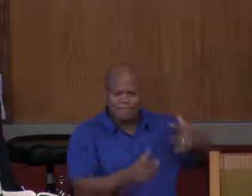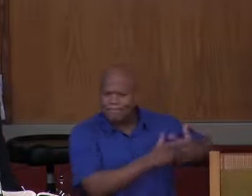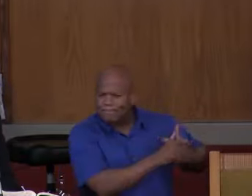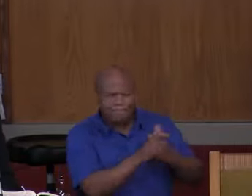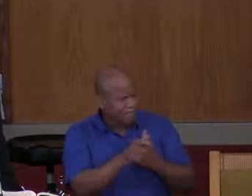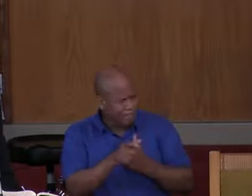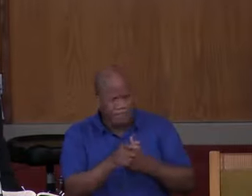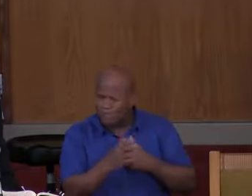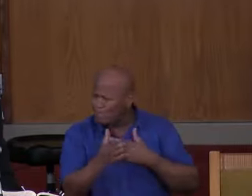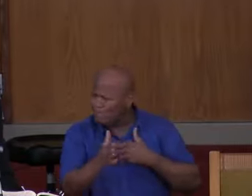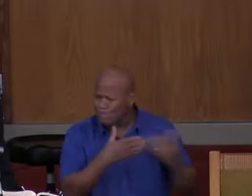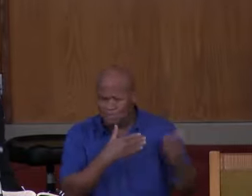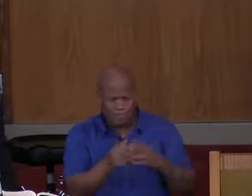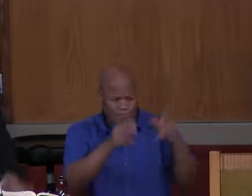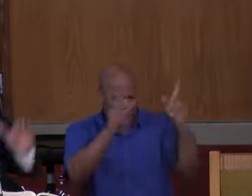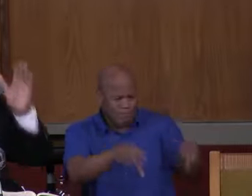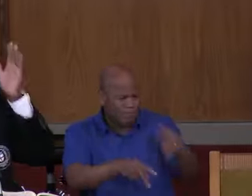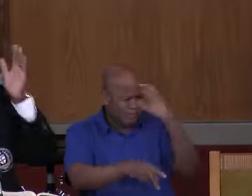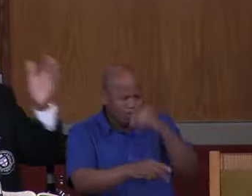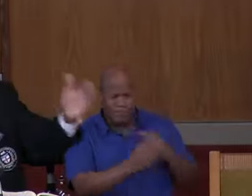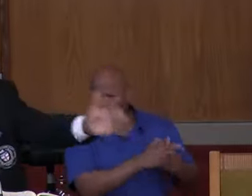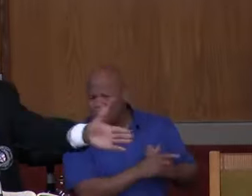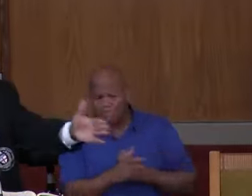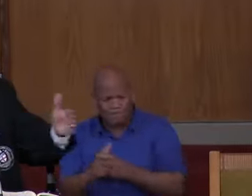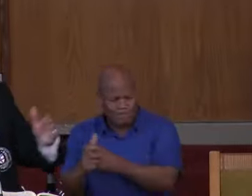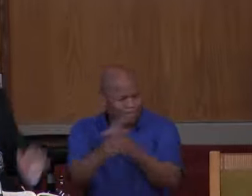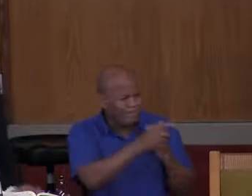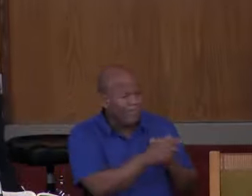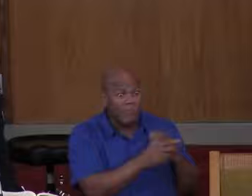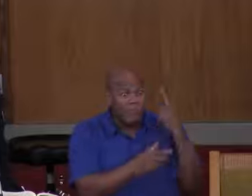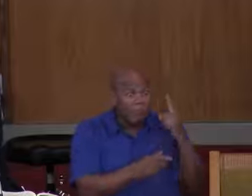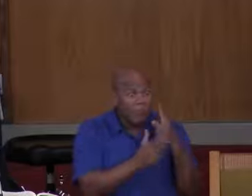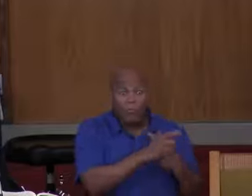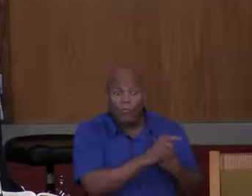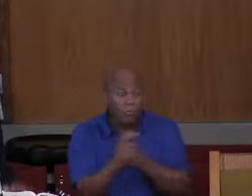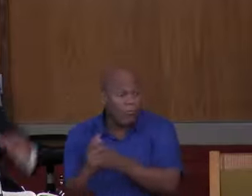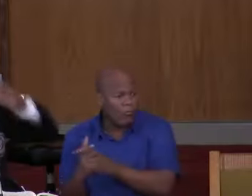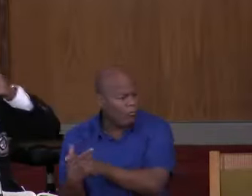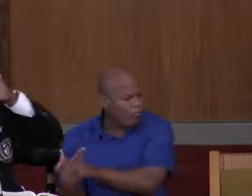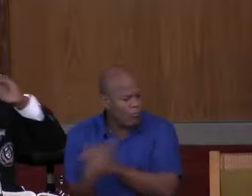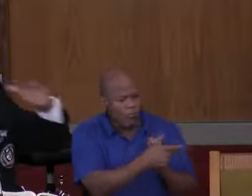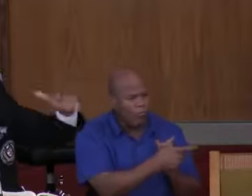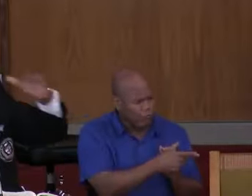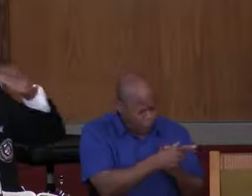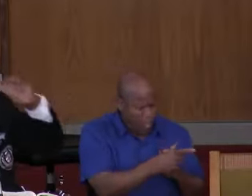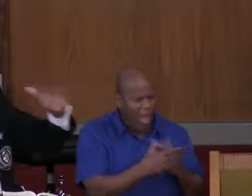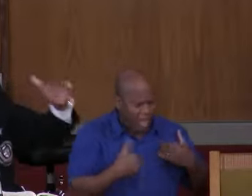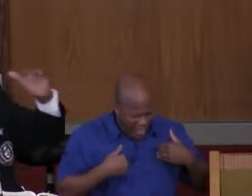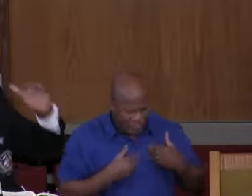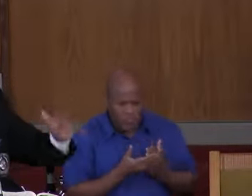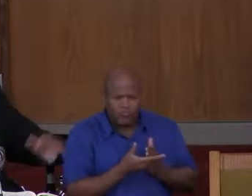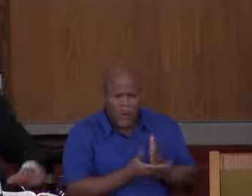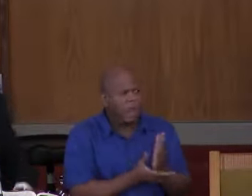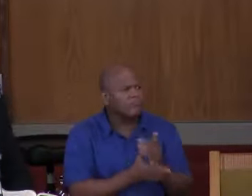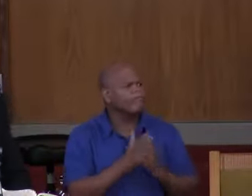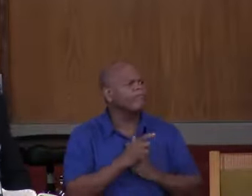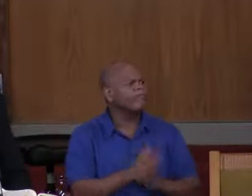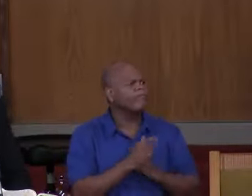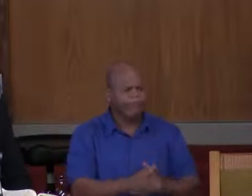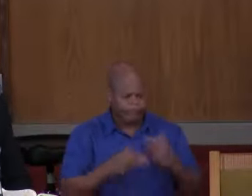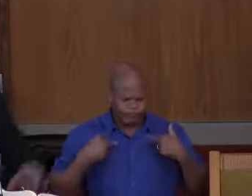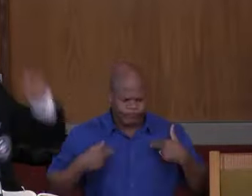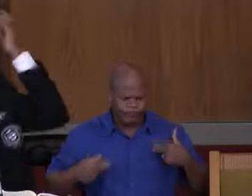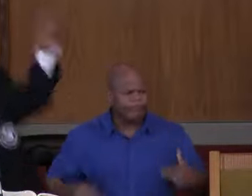right to run wherever he wanted to run, and no matter what you thought he was running from or running to, he has a certain inalienable right as a